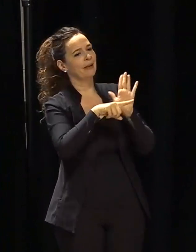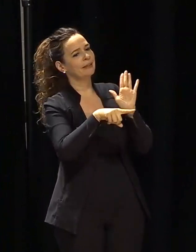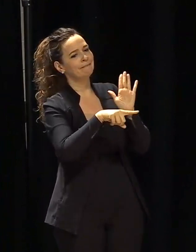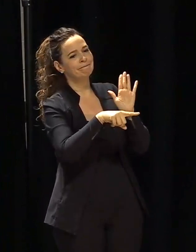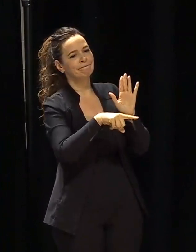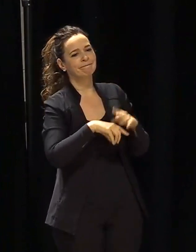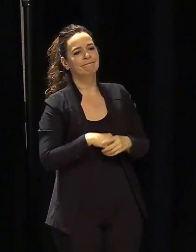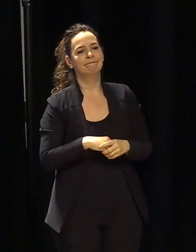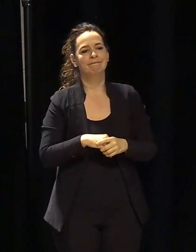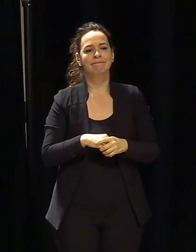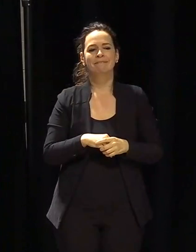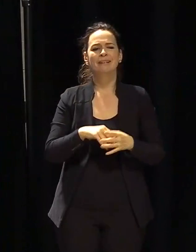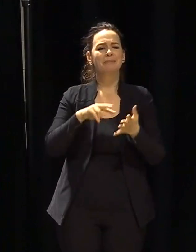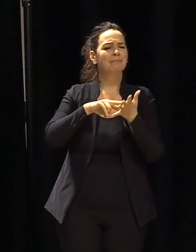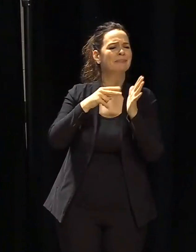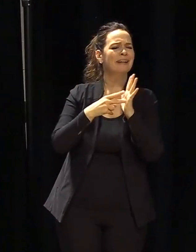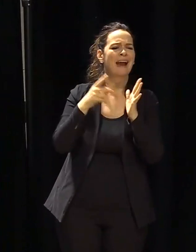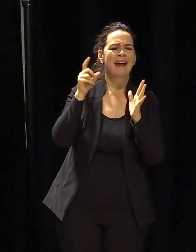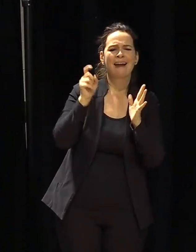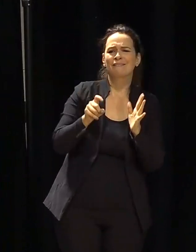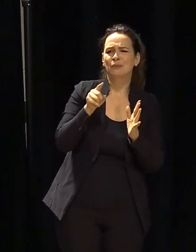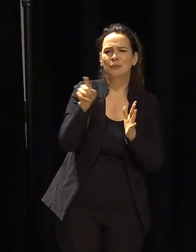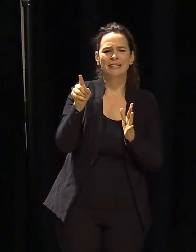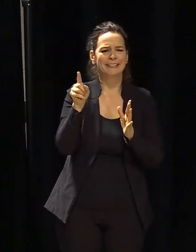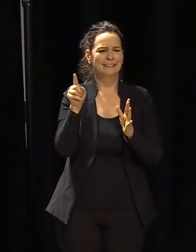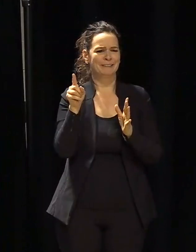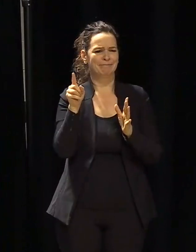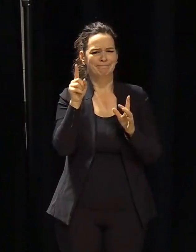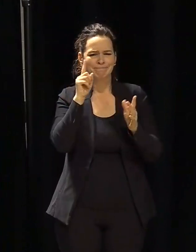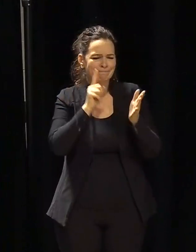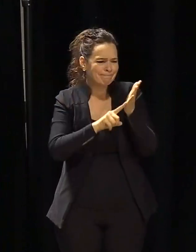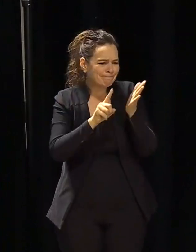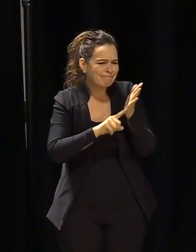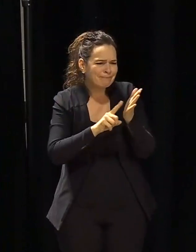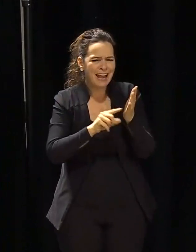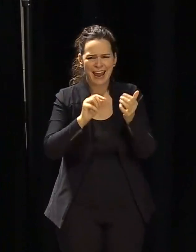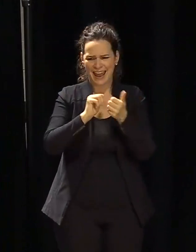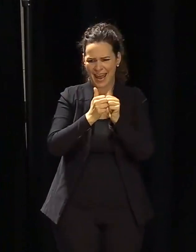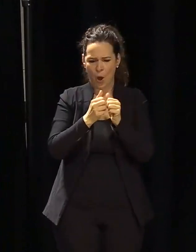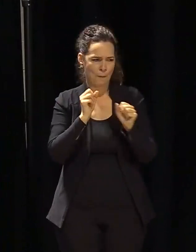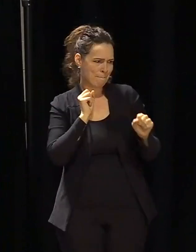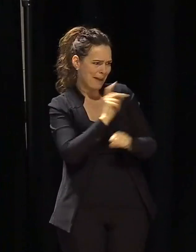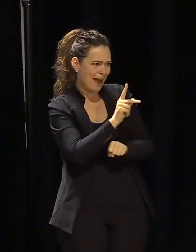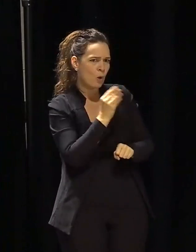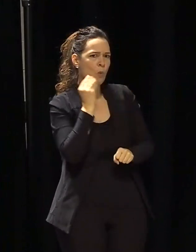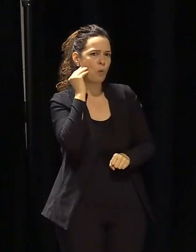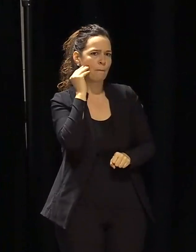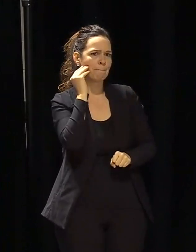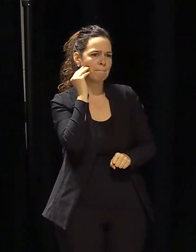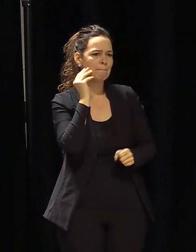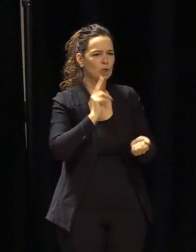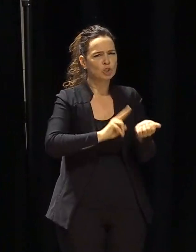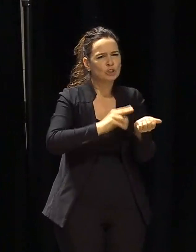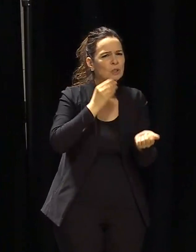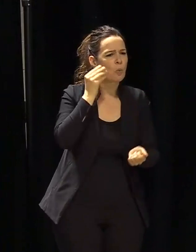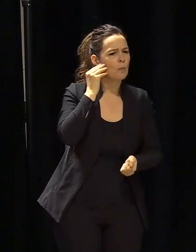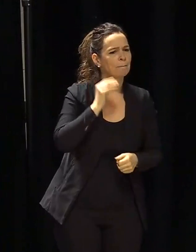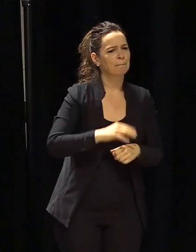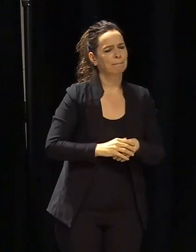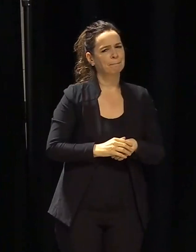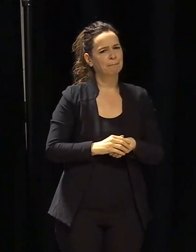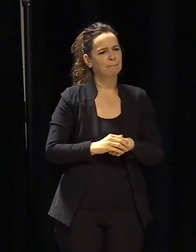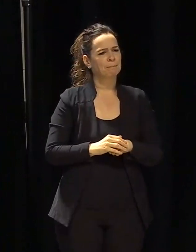out of nursing homes. There's a direct correlation with a nursing home positive case, which becomes a